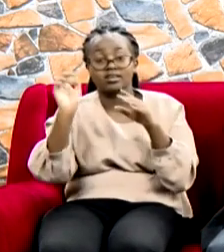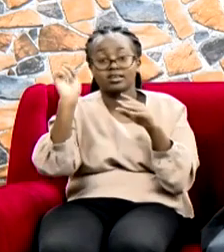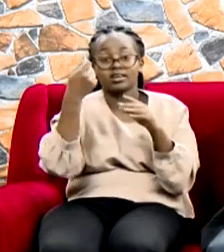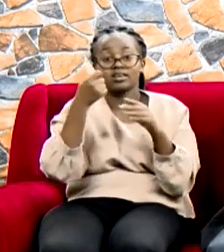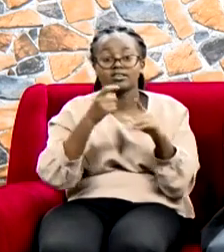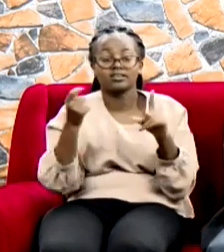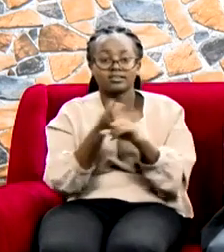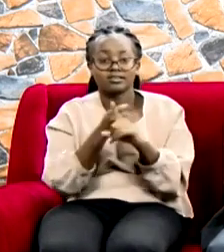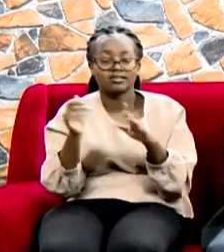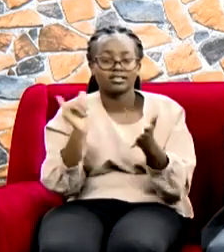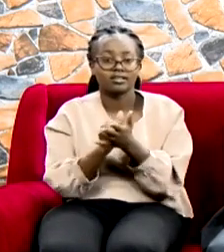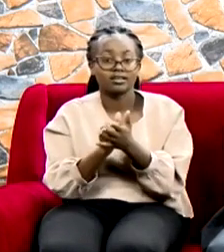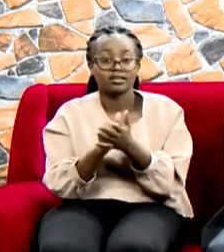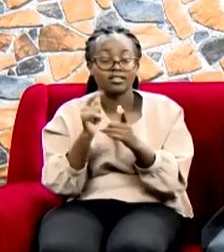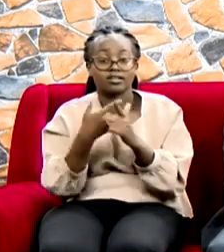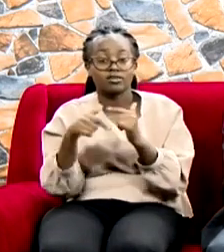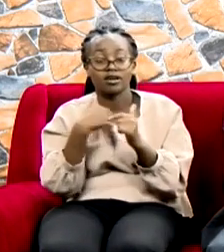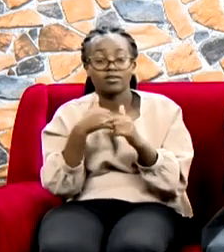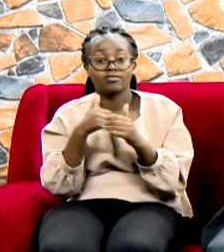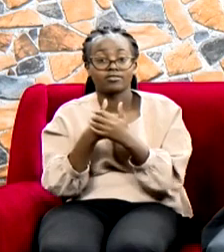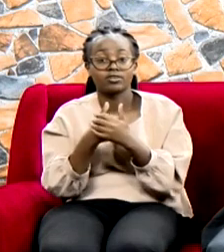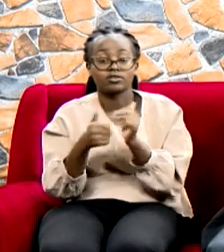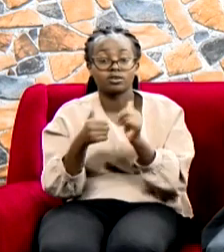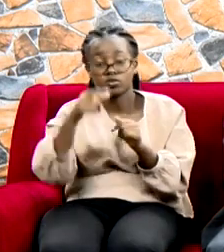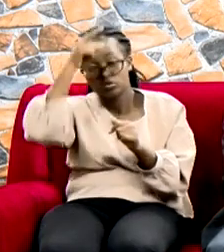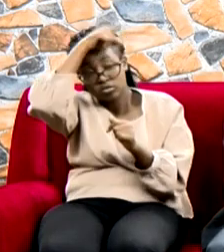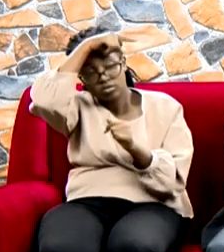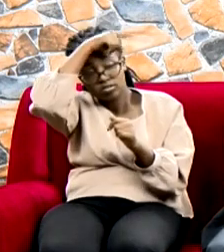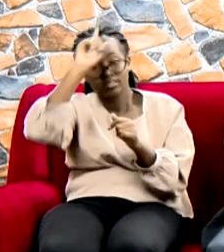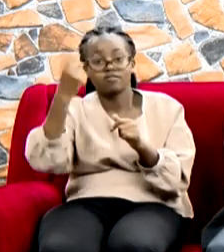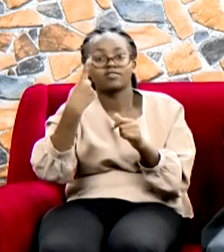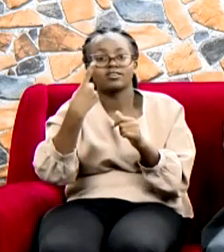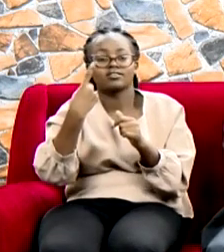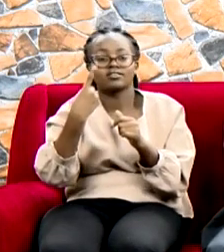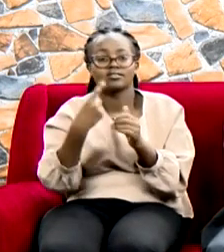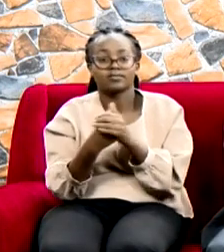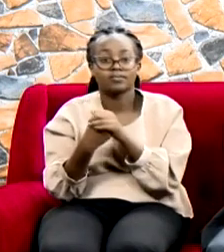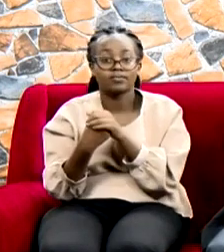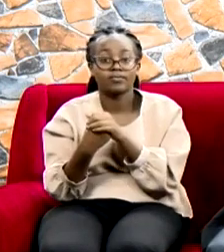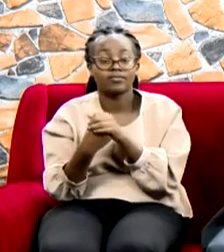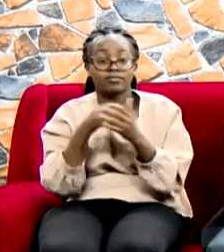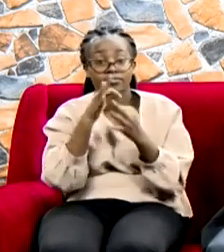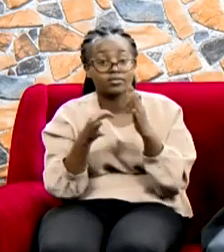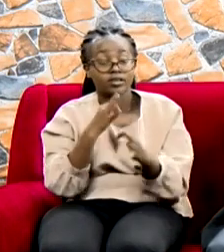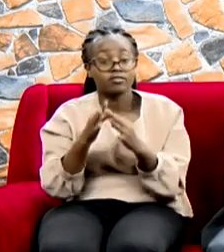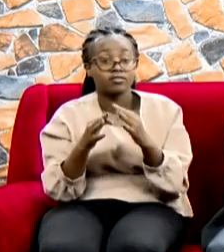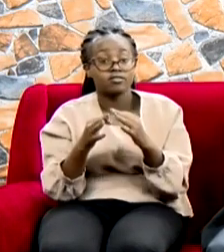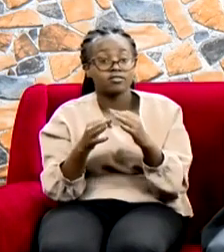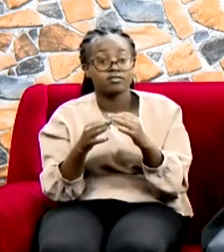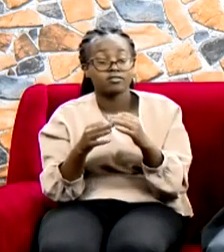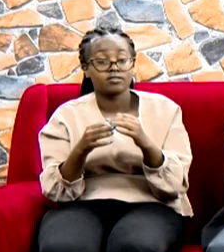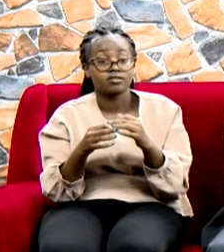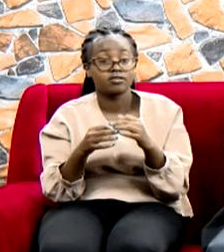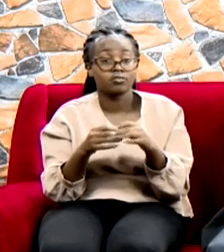start training that. And so we have those ones who are about to graduate, the first lot. The first lot. Yes. Now, if they're just about to